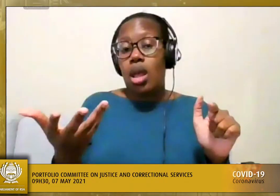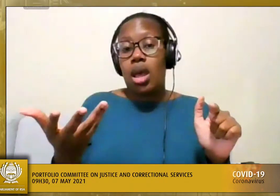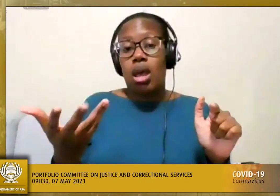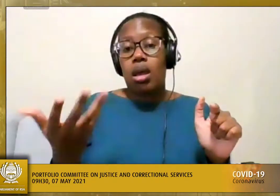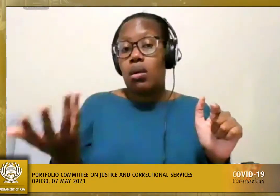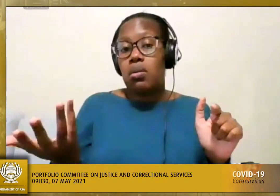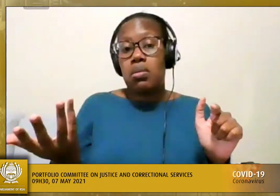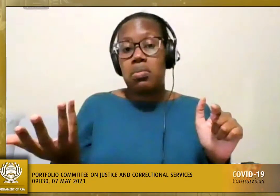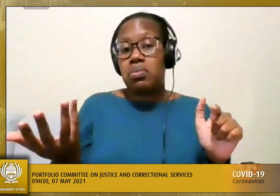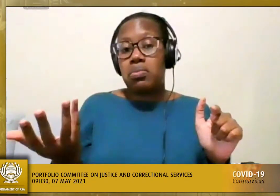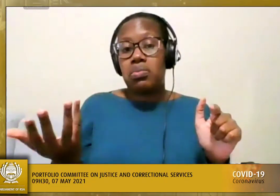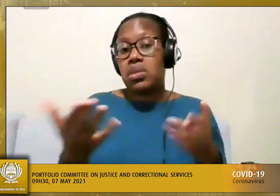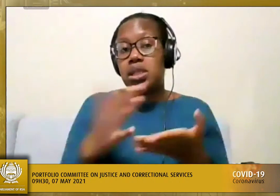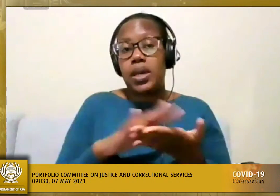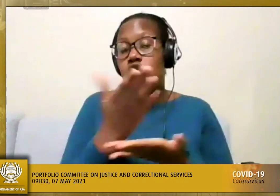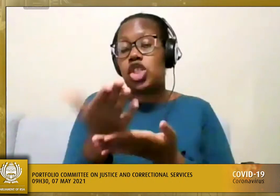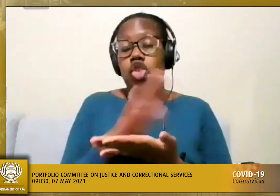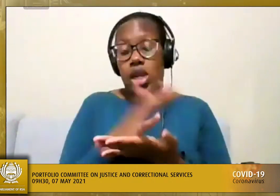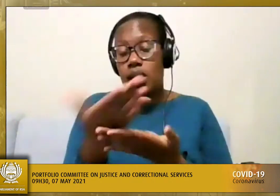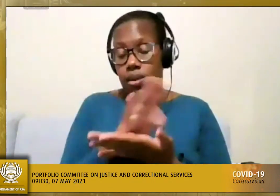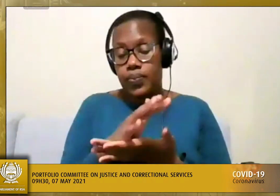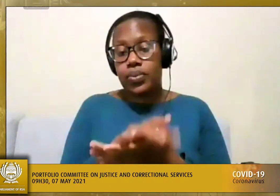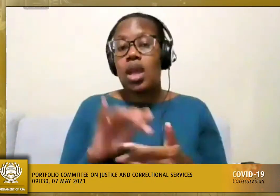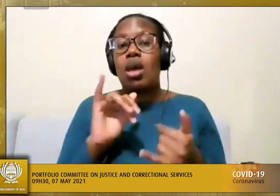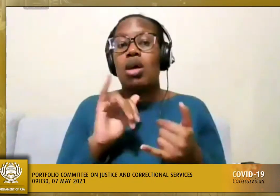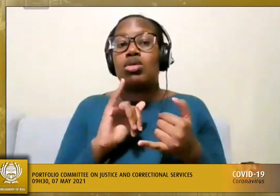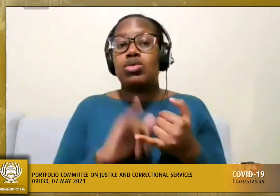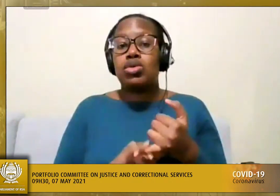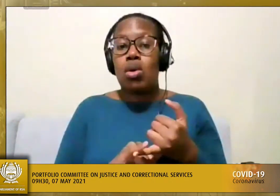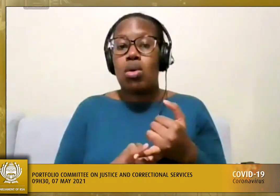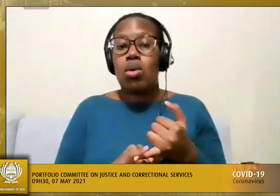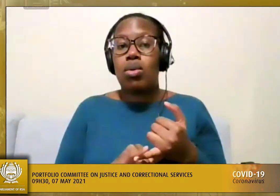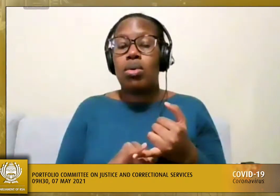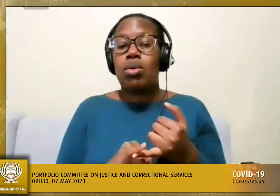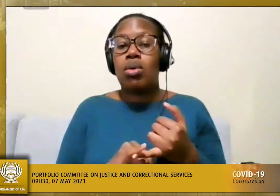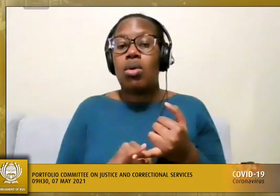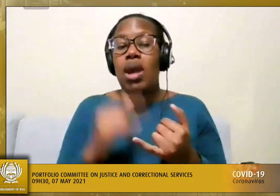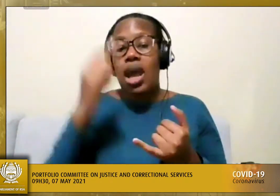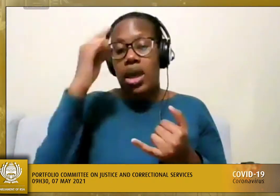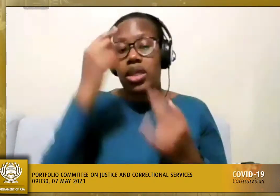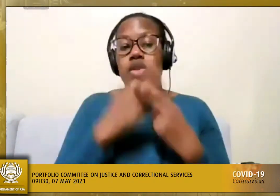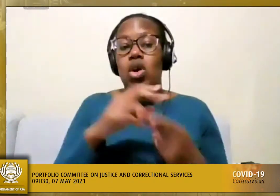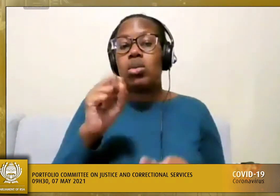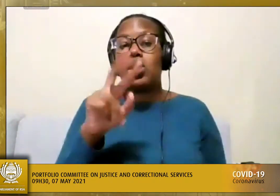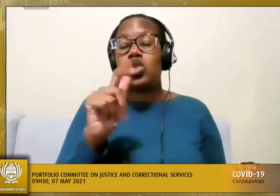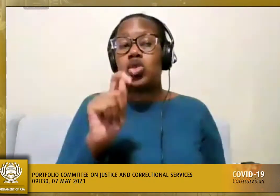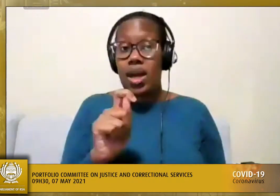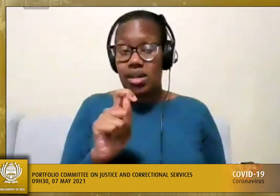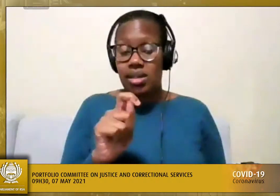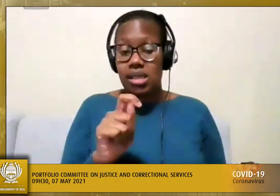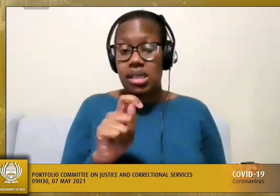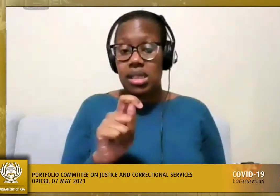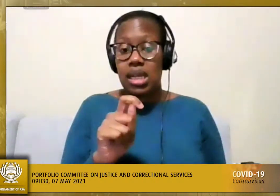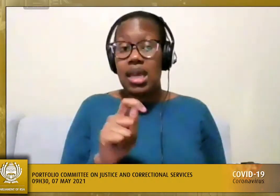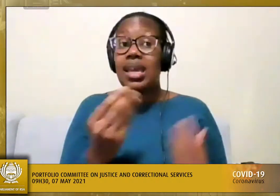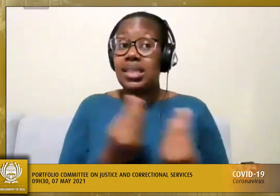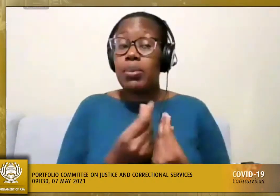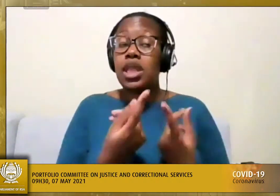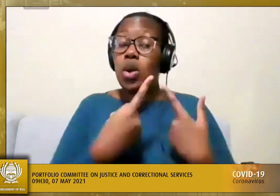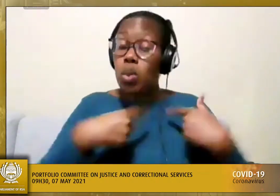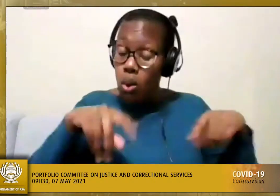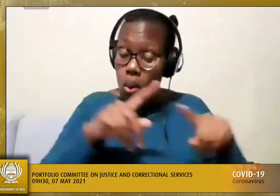um is basically shared so um I I think to honorable SWAT I think it's something that's that we all need to